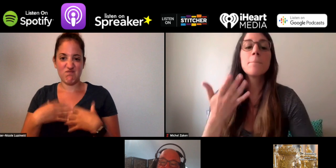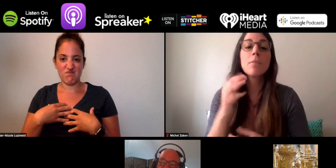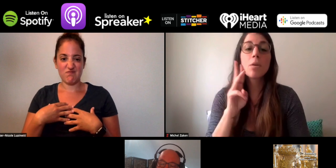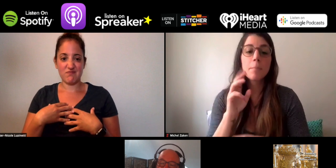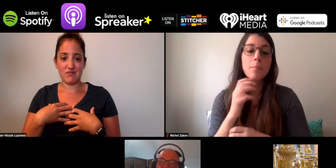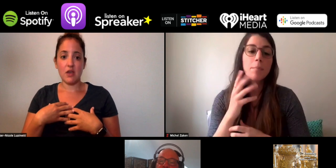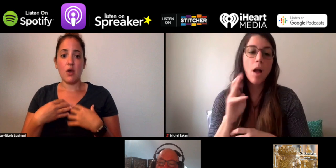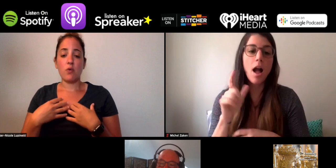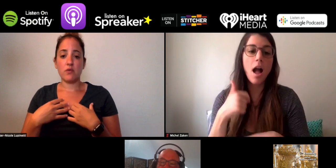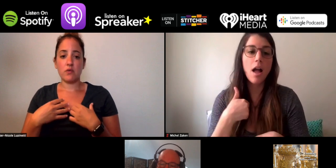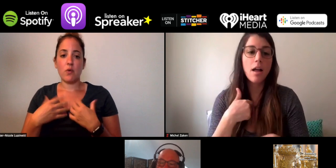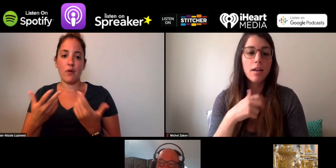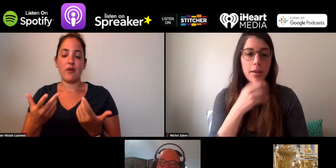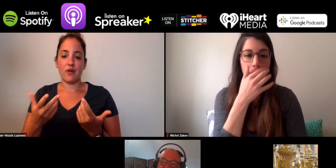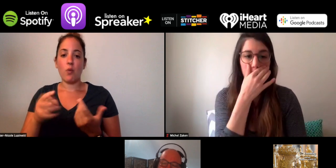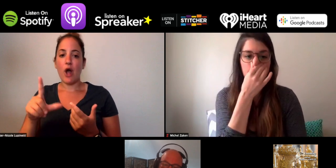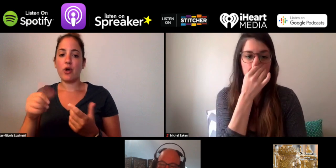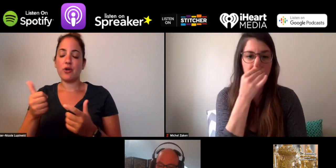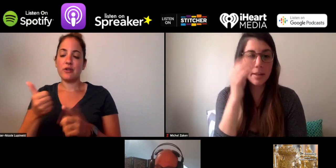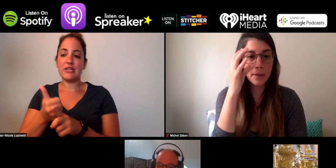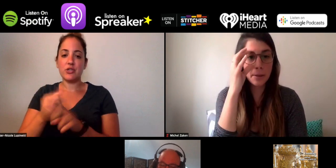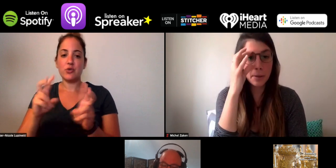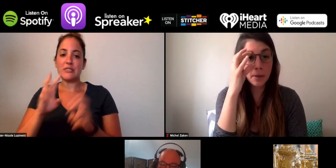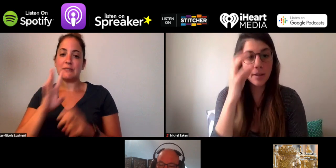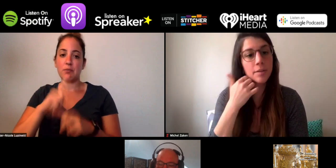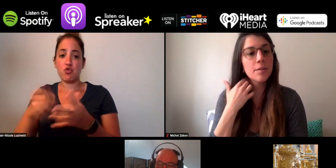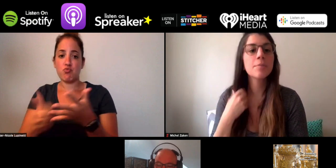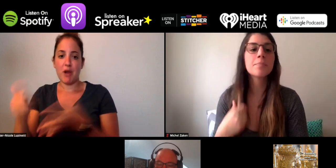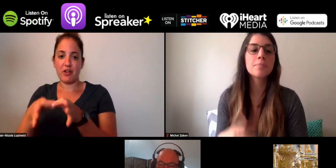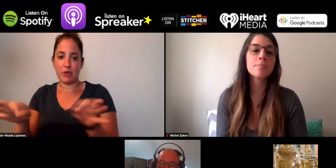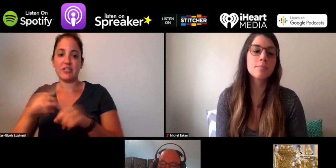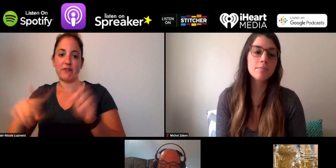Well, you speak it, but your primary language is a different language.